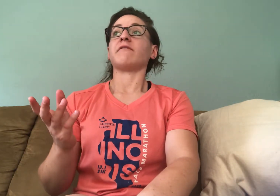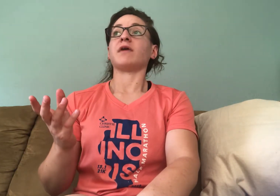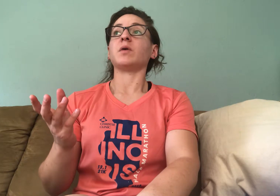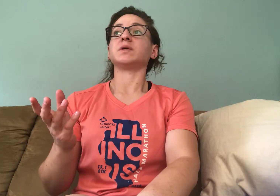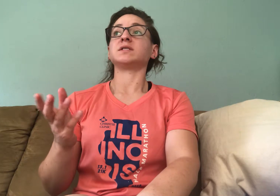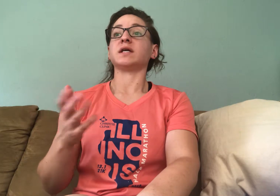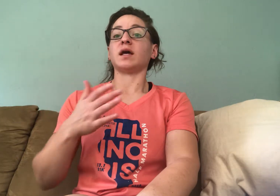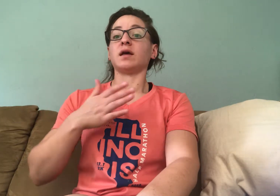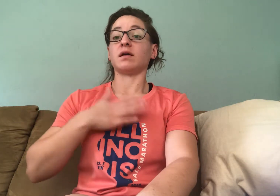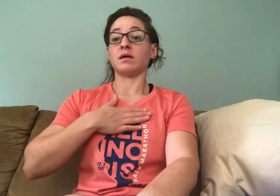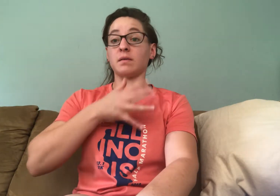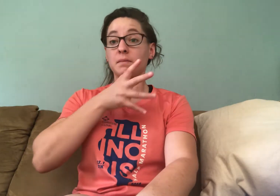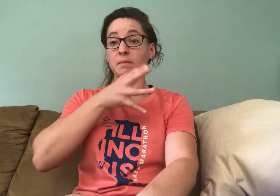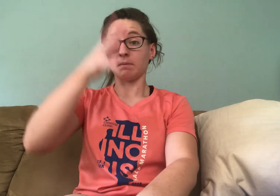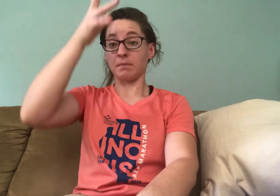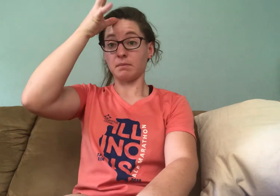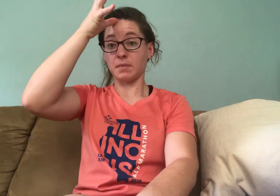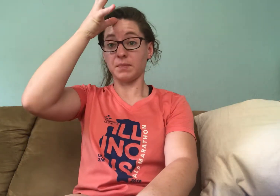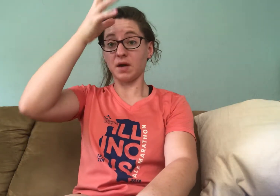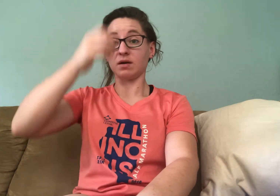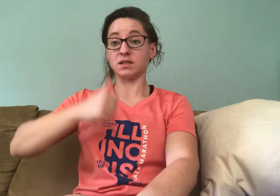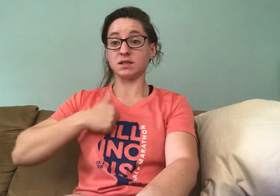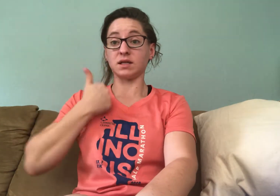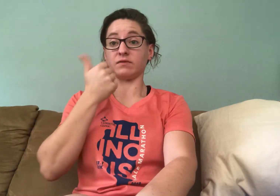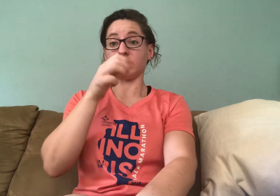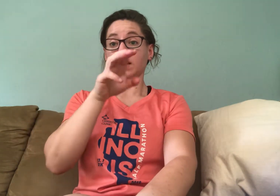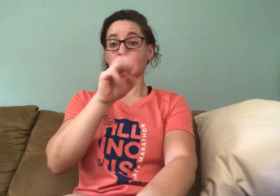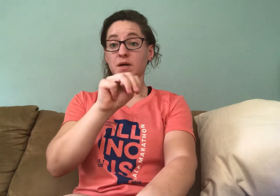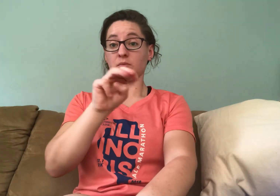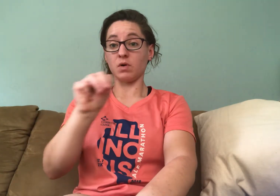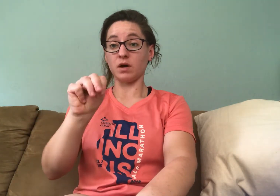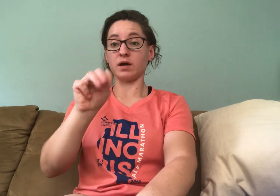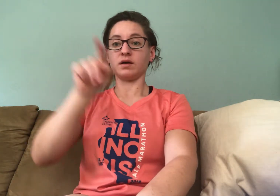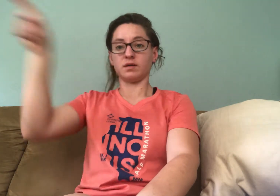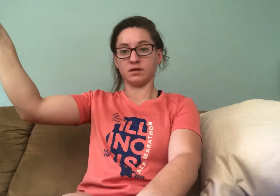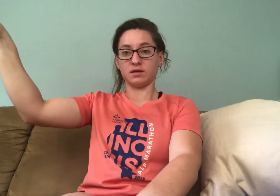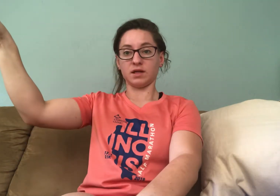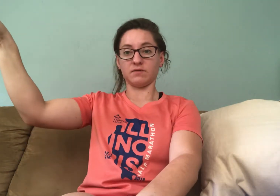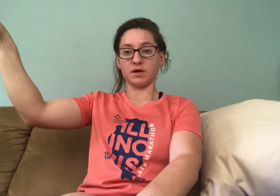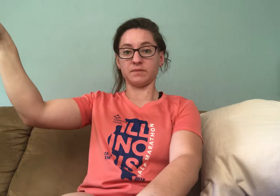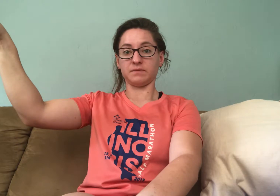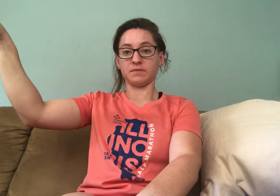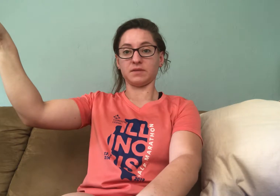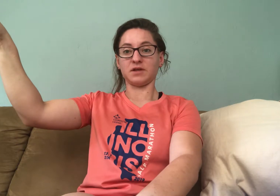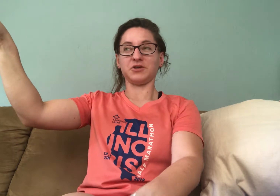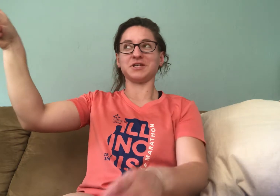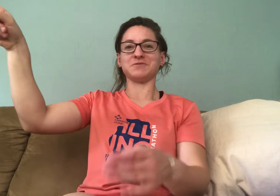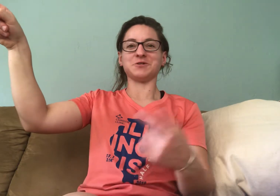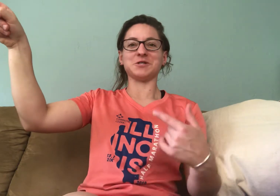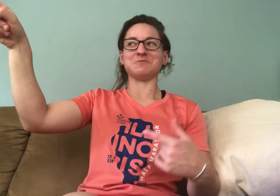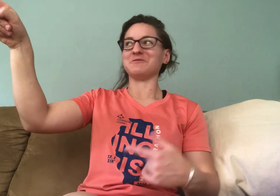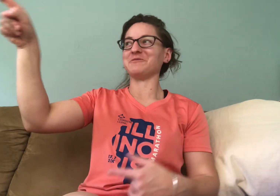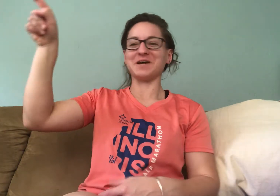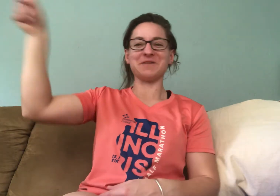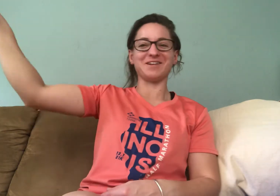I would say my parents live in Metamora, they live there. You just have to trust me from where I am that it's in